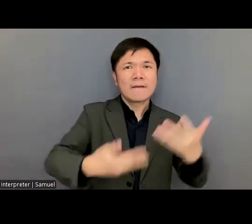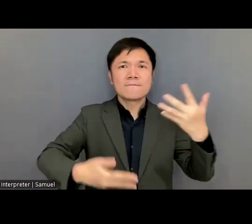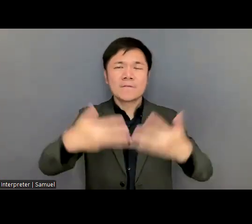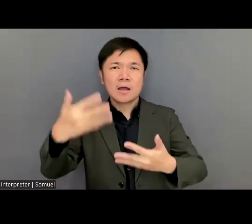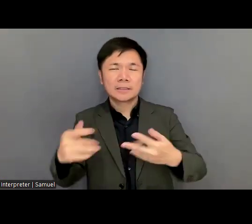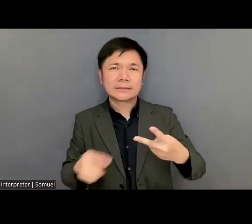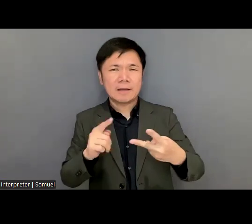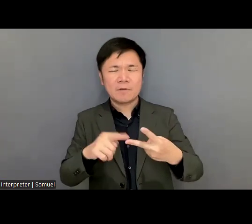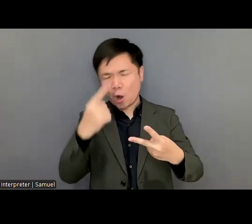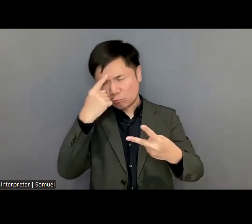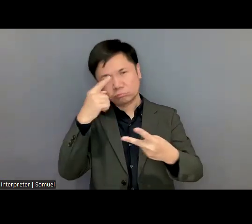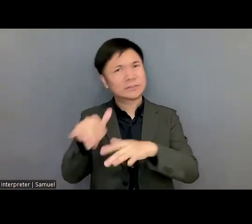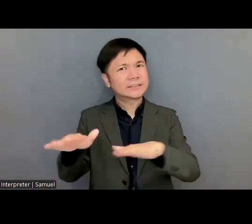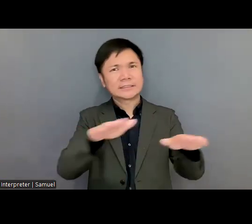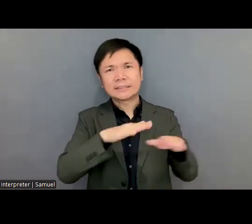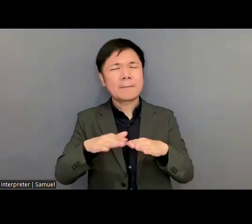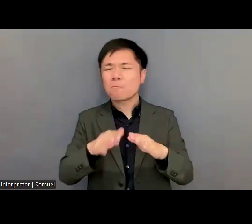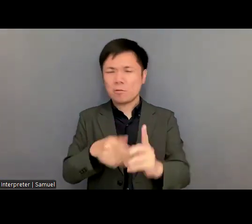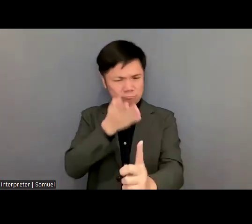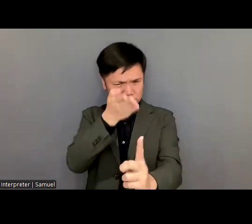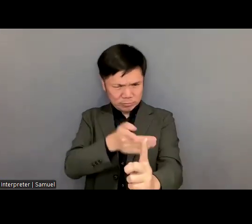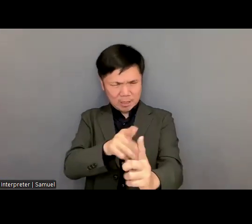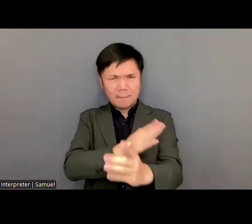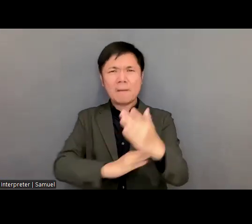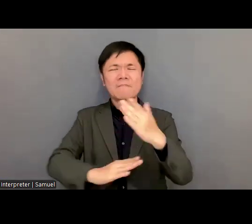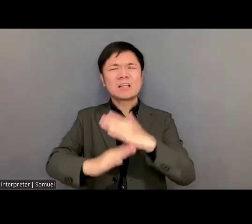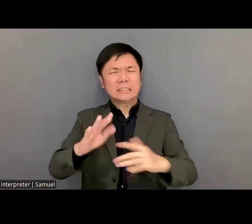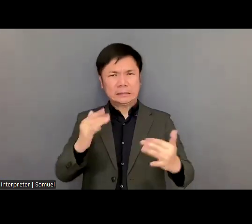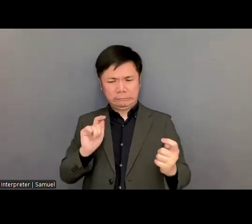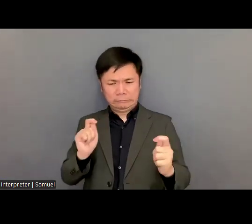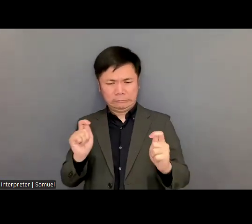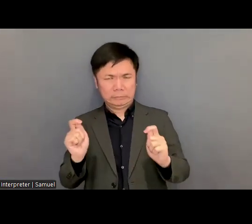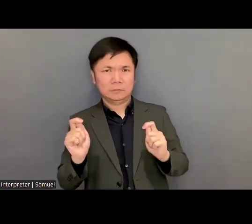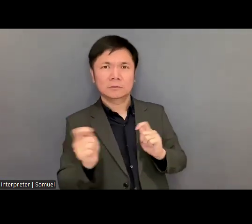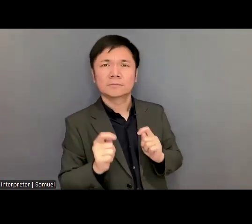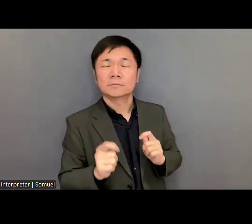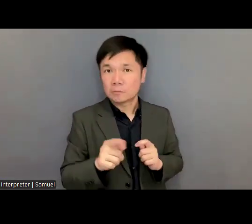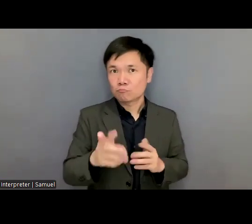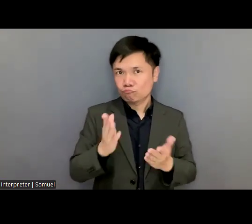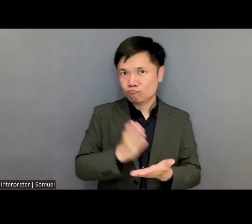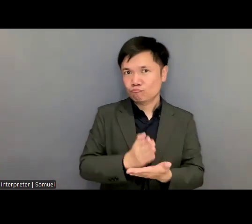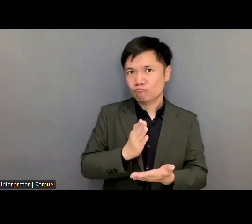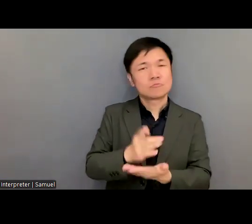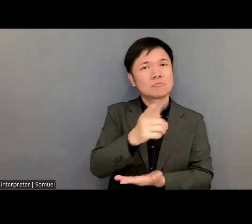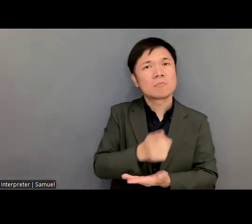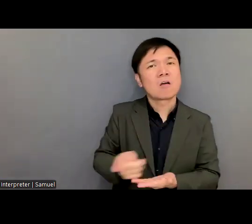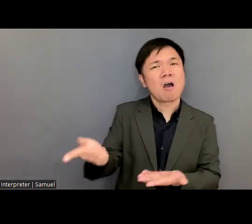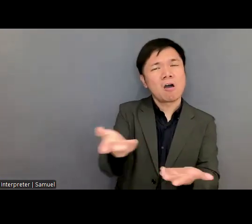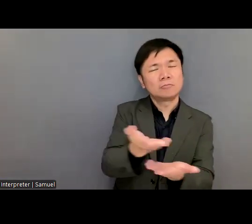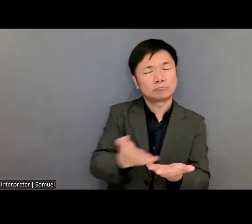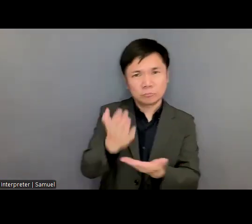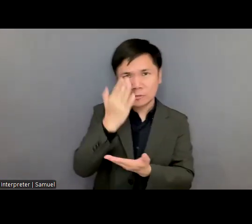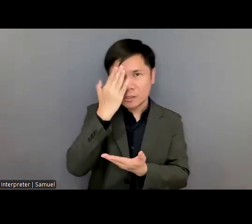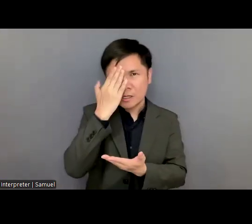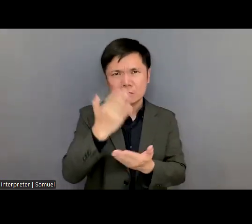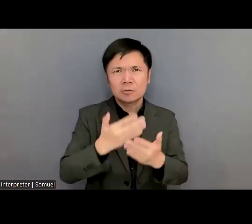common understanding of disability, as evolving concept. Because, as you definitely all of us are aware that most of